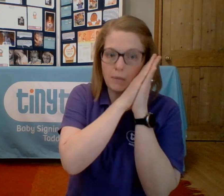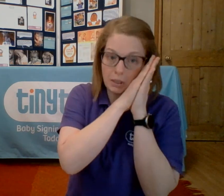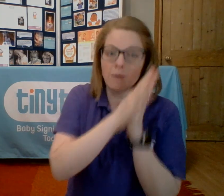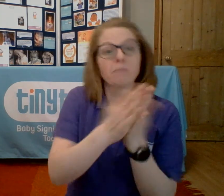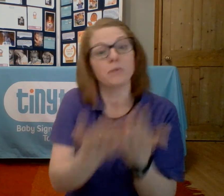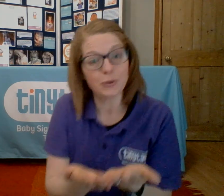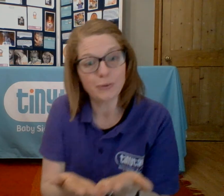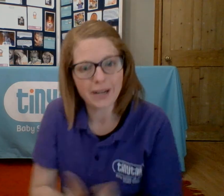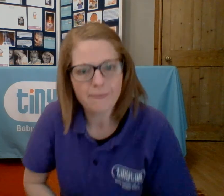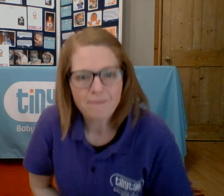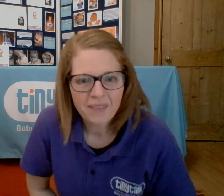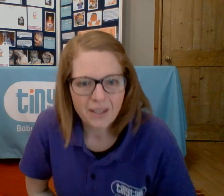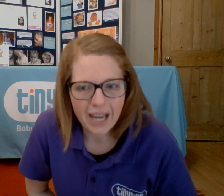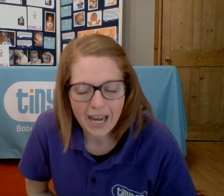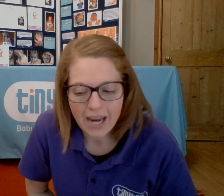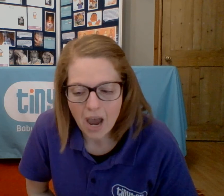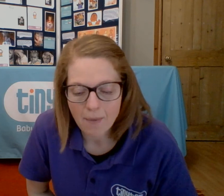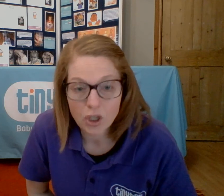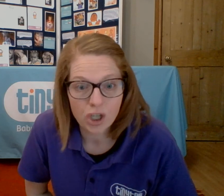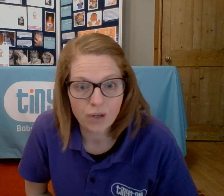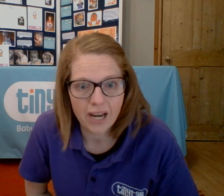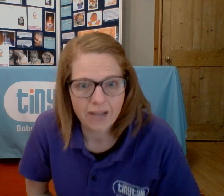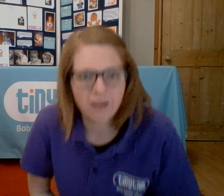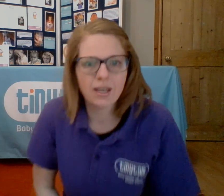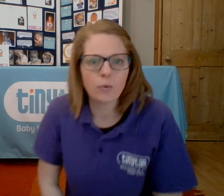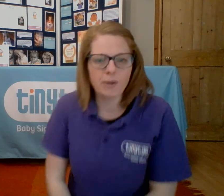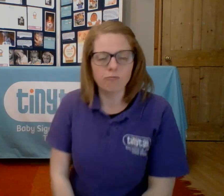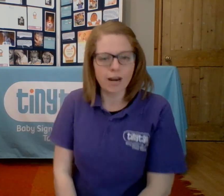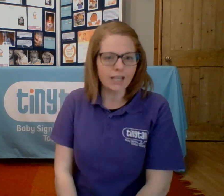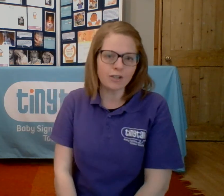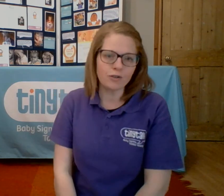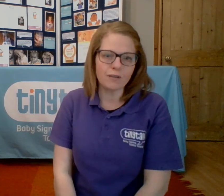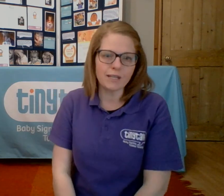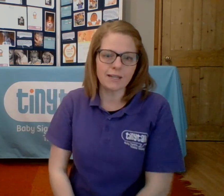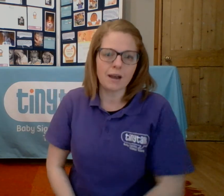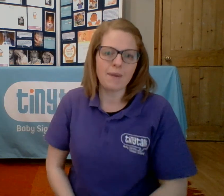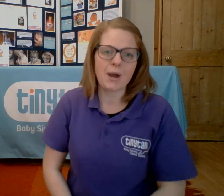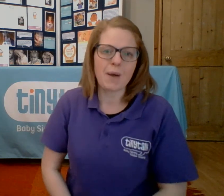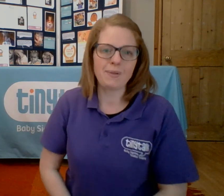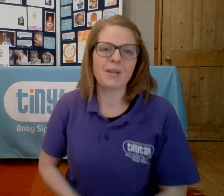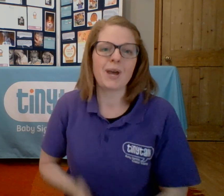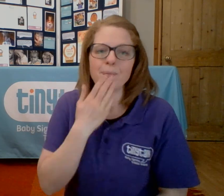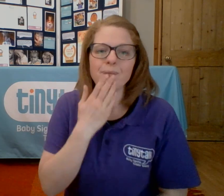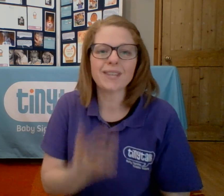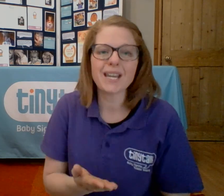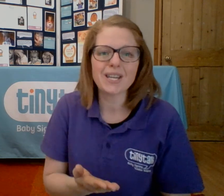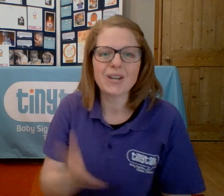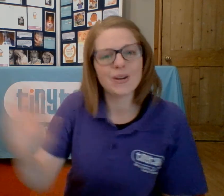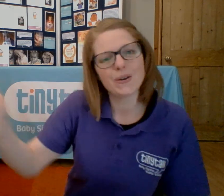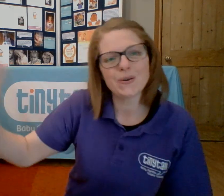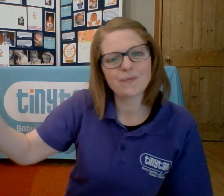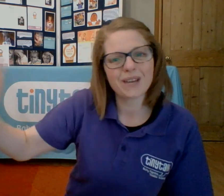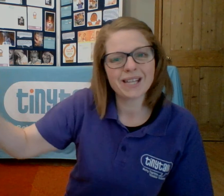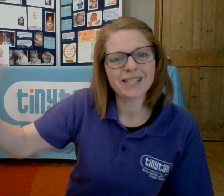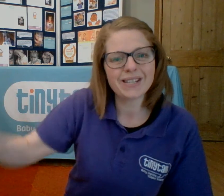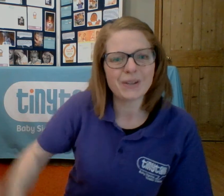bedtime story. Okay, tune in. There will be regular stories coming up. So thank you and see you soon.